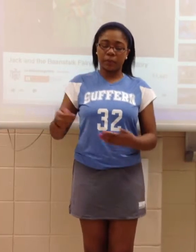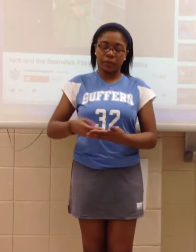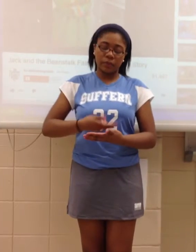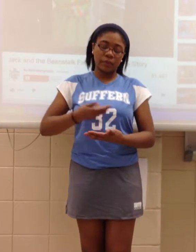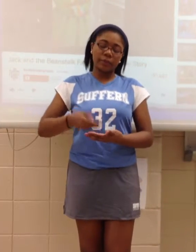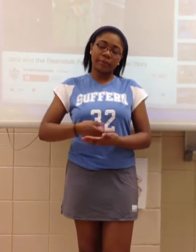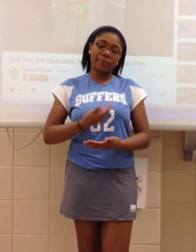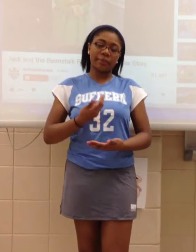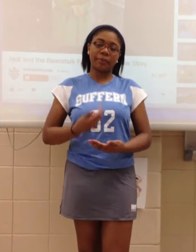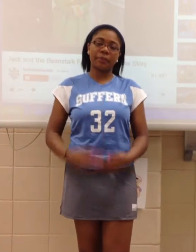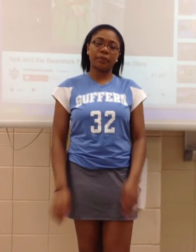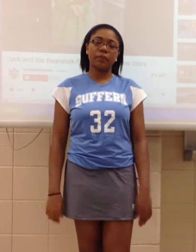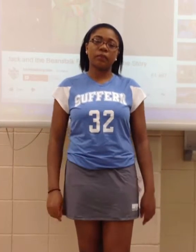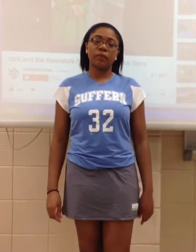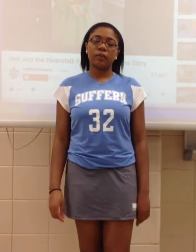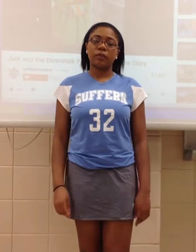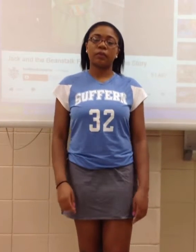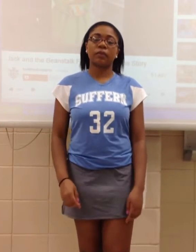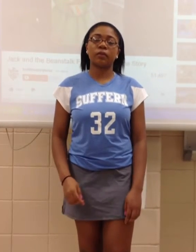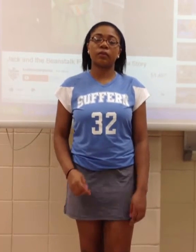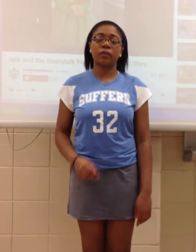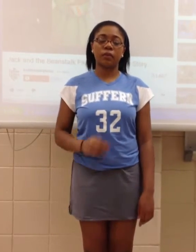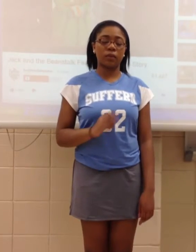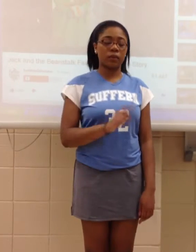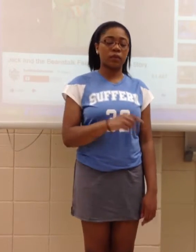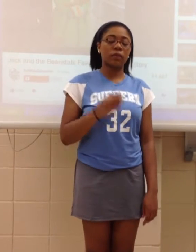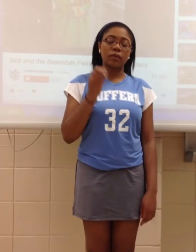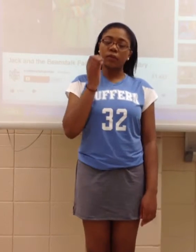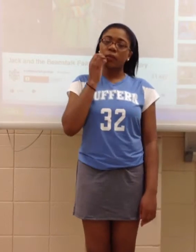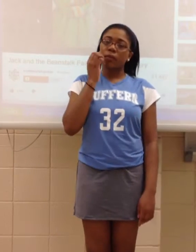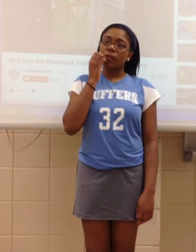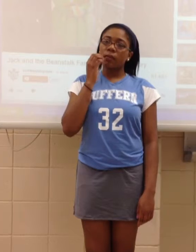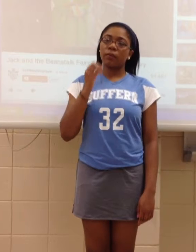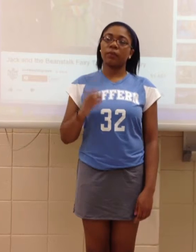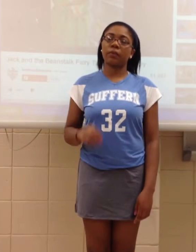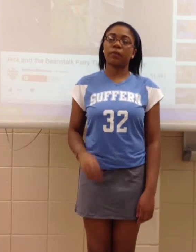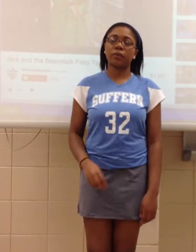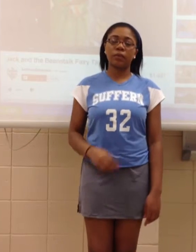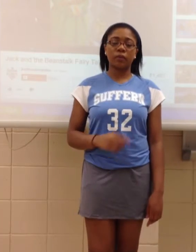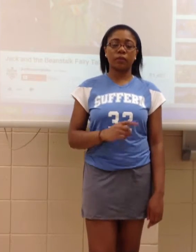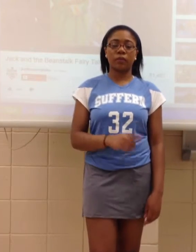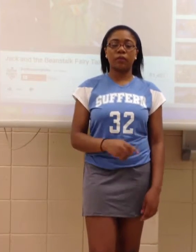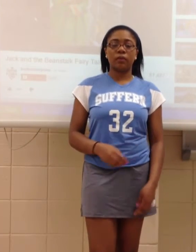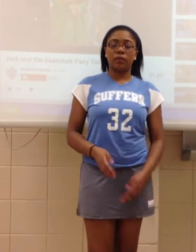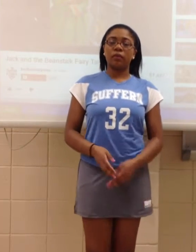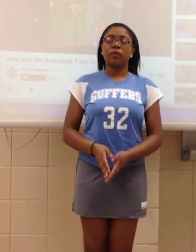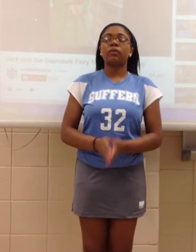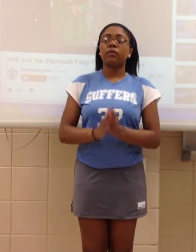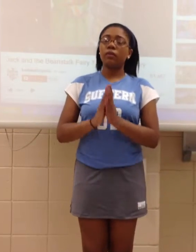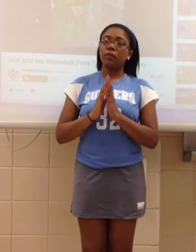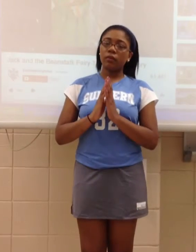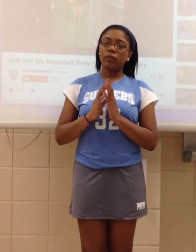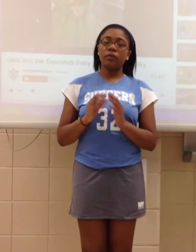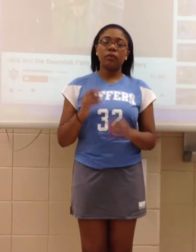you." Then she fed the giant his supper. After the giant had eaten, he told his wife to bring his magic